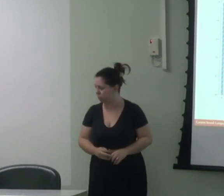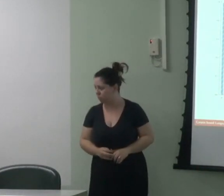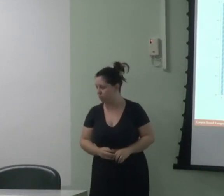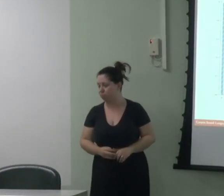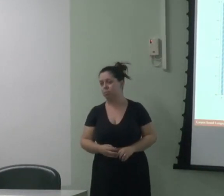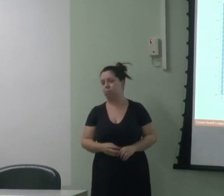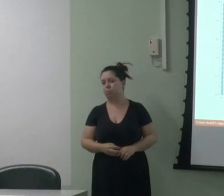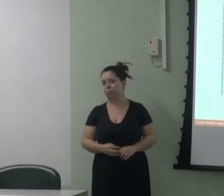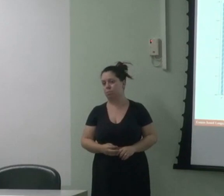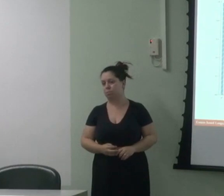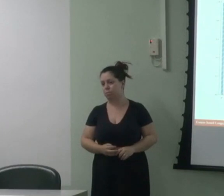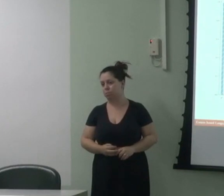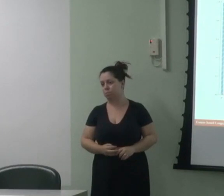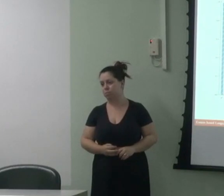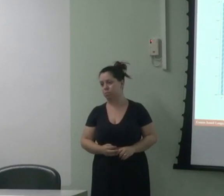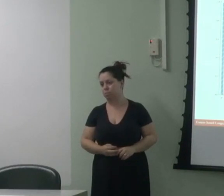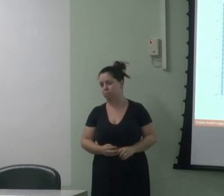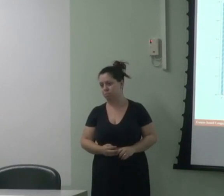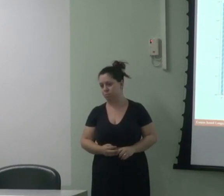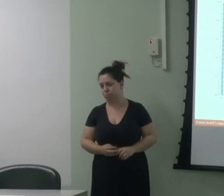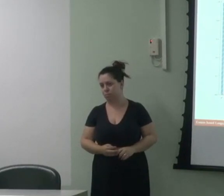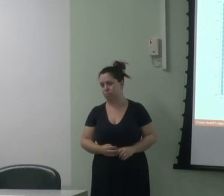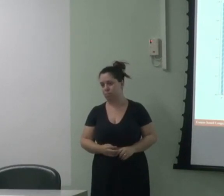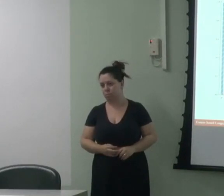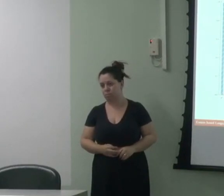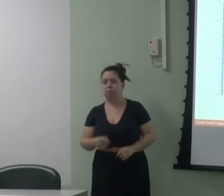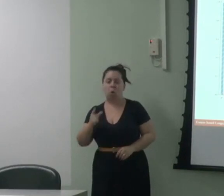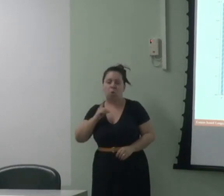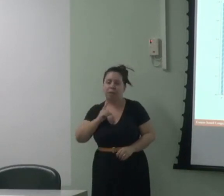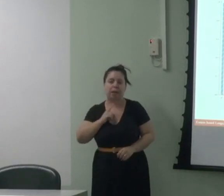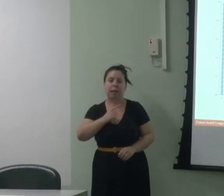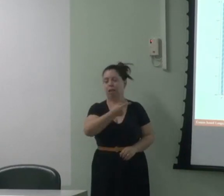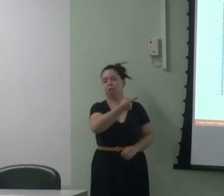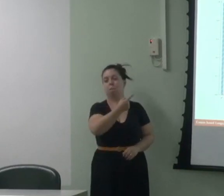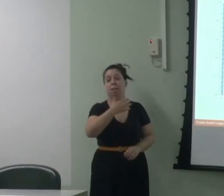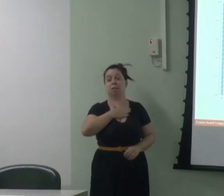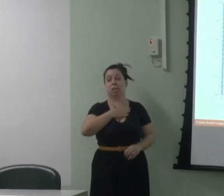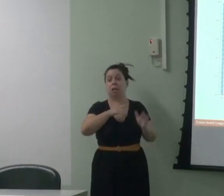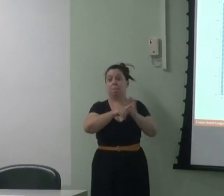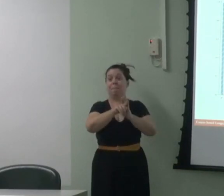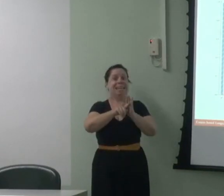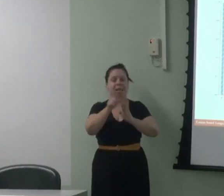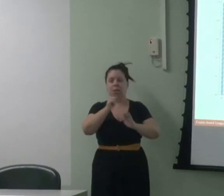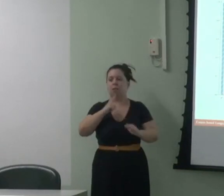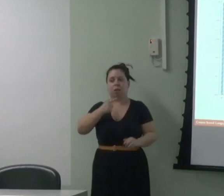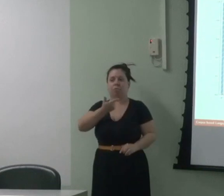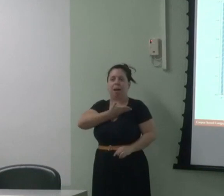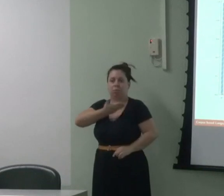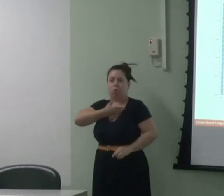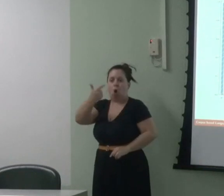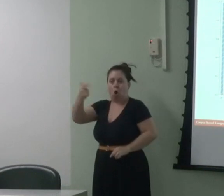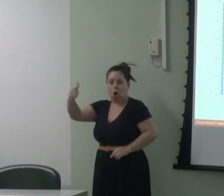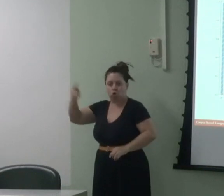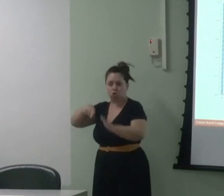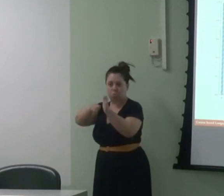Marneff, but other people have been doing similar research on UD as well. So this